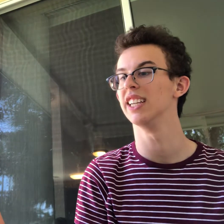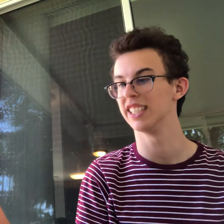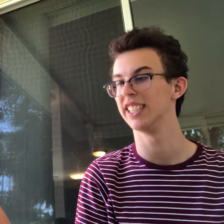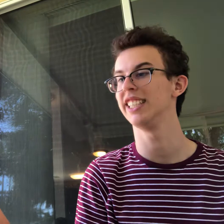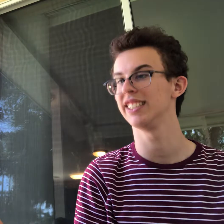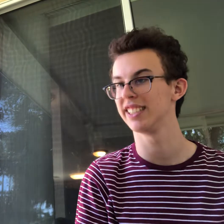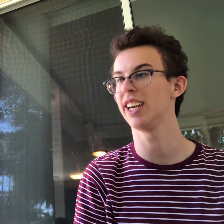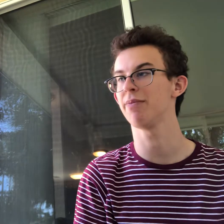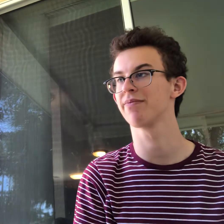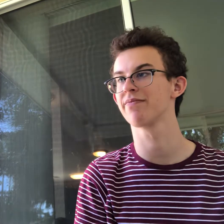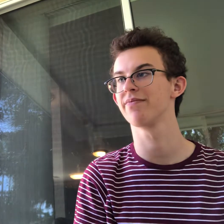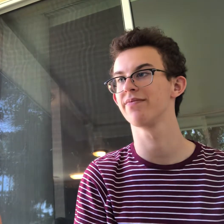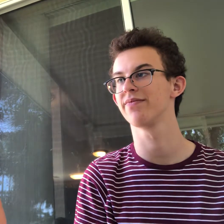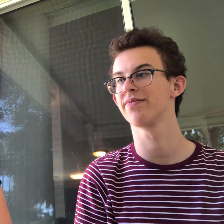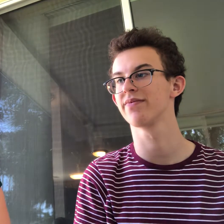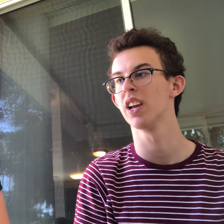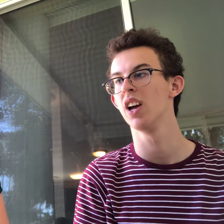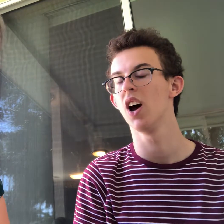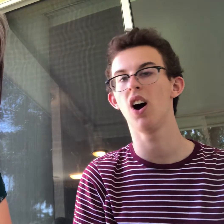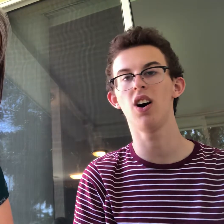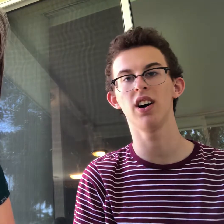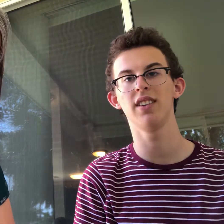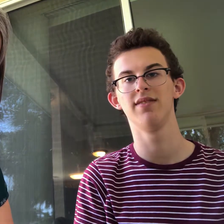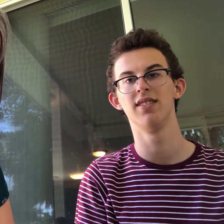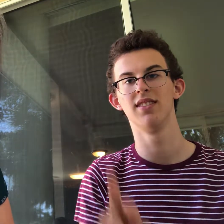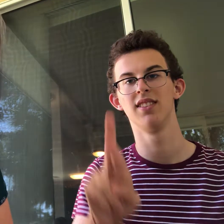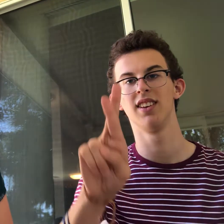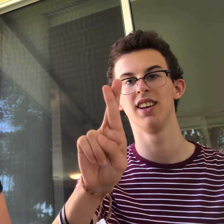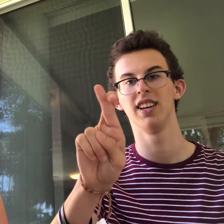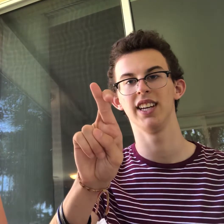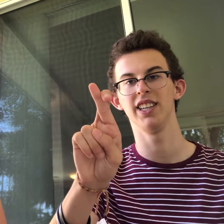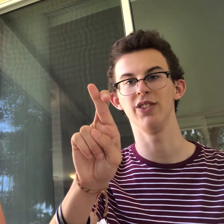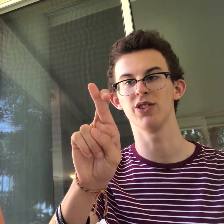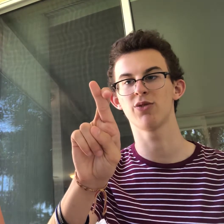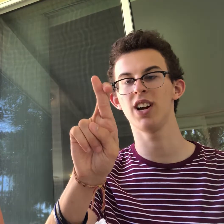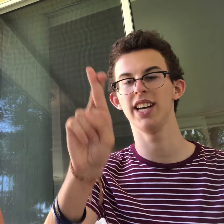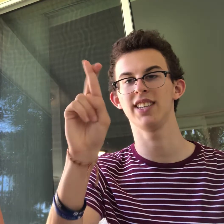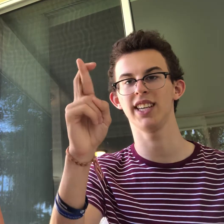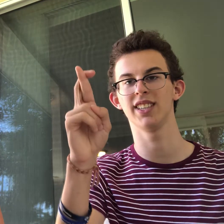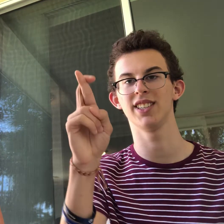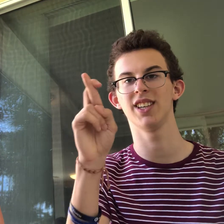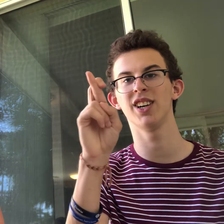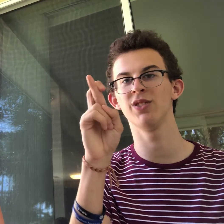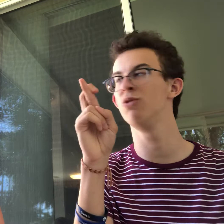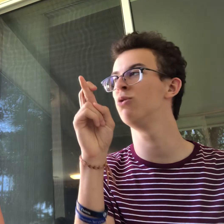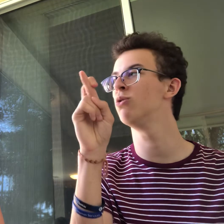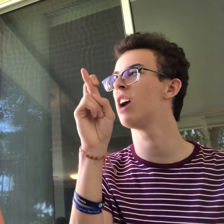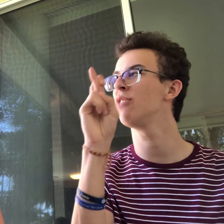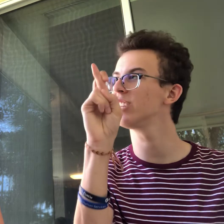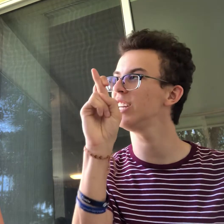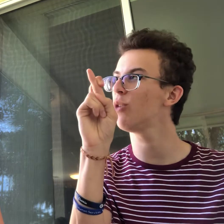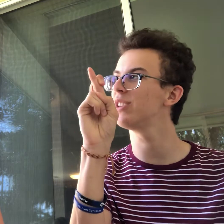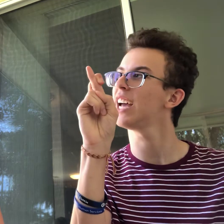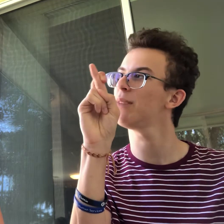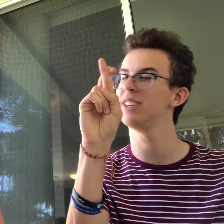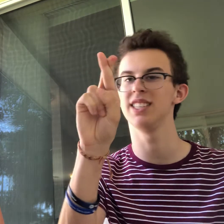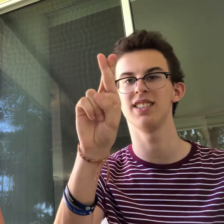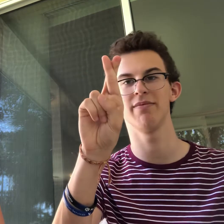They're opposites. Yep. R, you just cross, it's like, ooh, I really hope this happens.